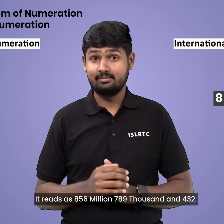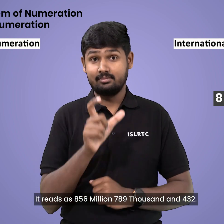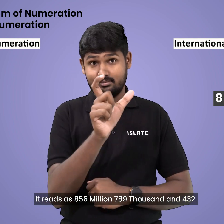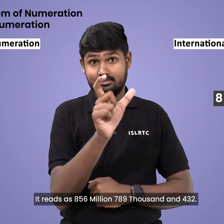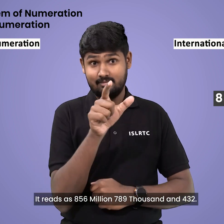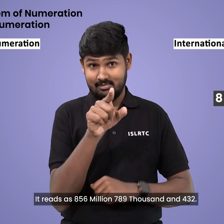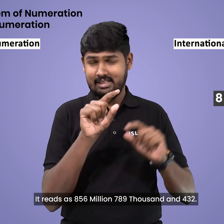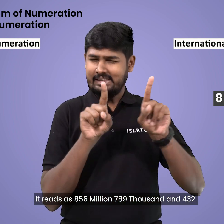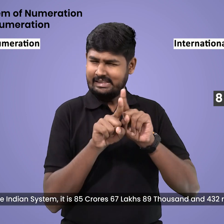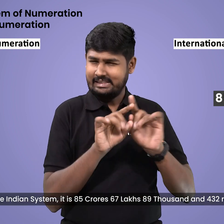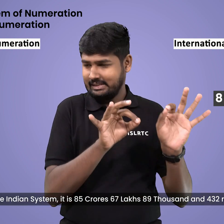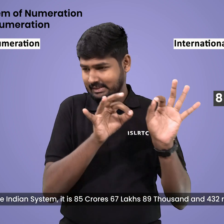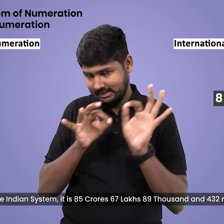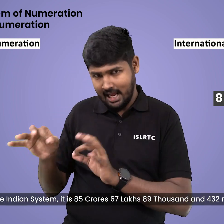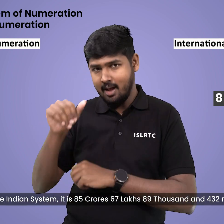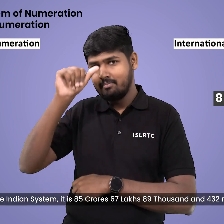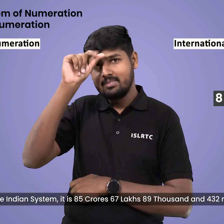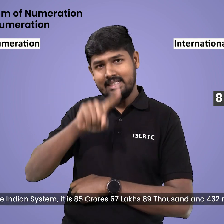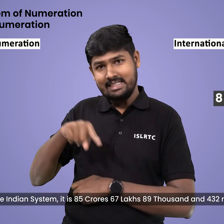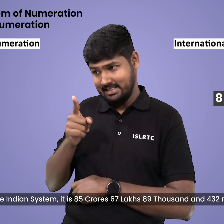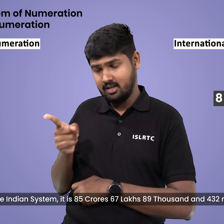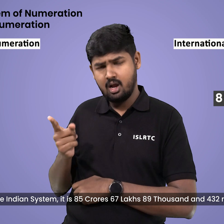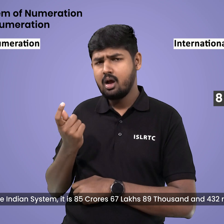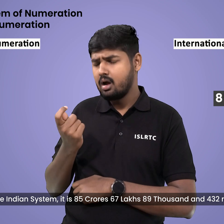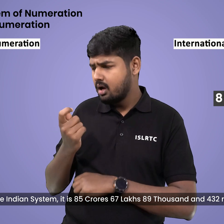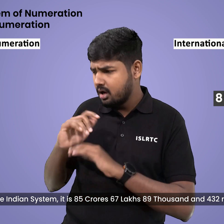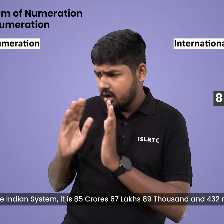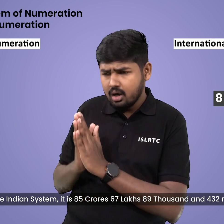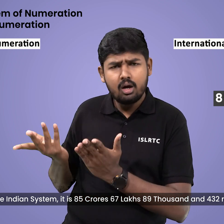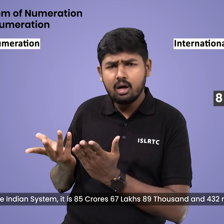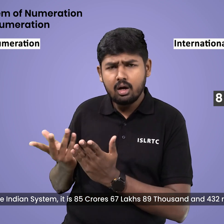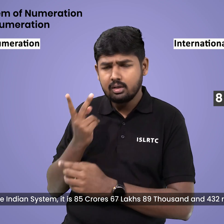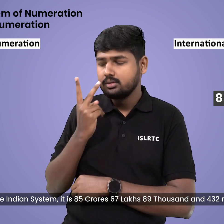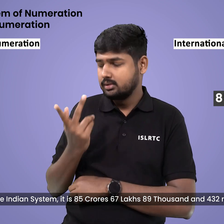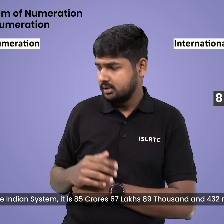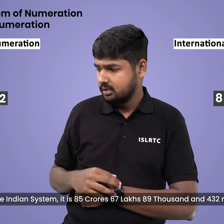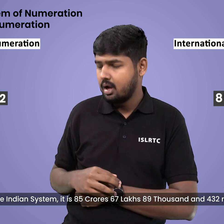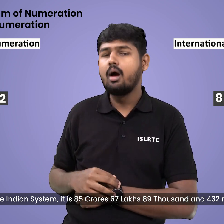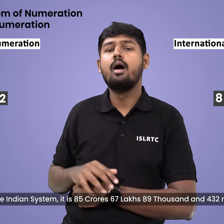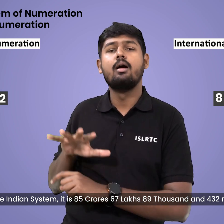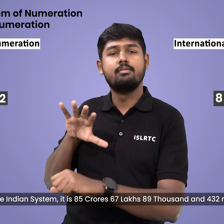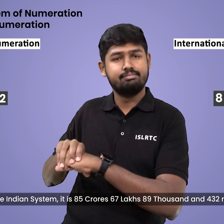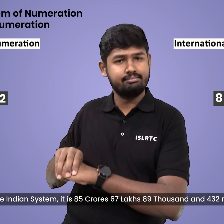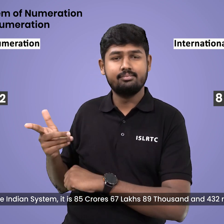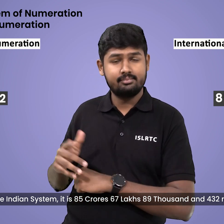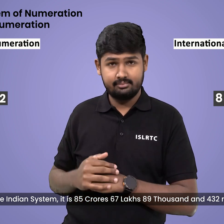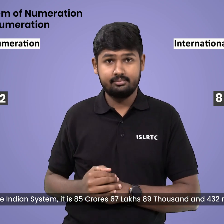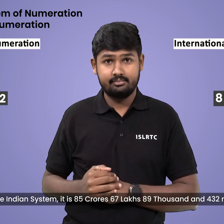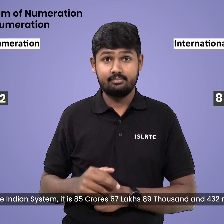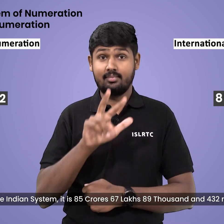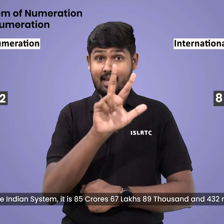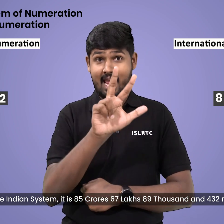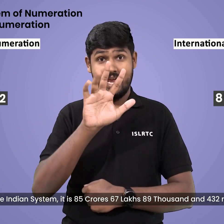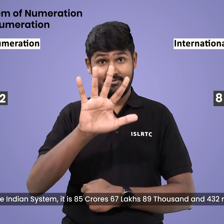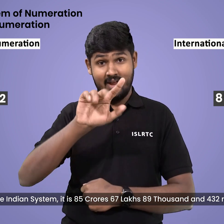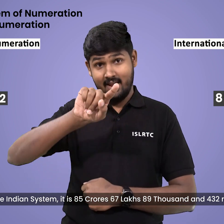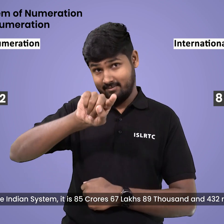856,789,432. In the Indian system, it is 85 crores, 67 lakhs,